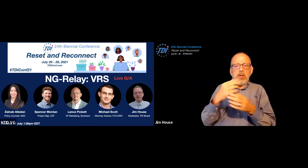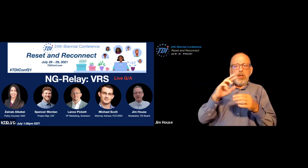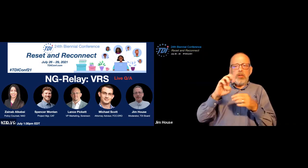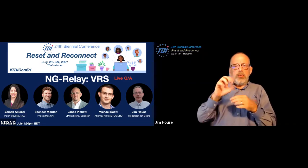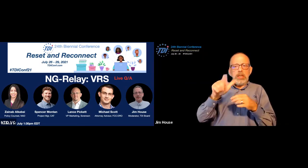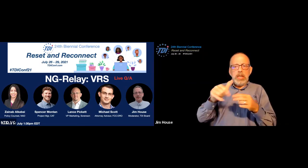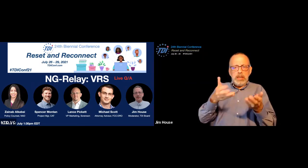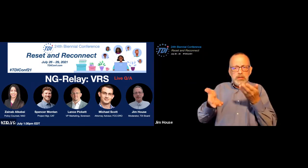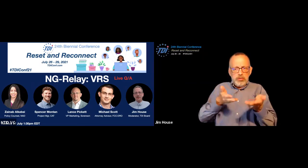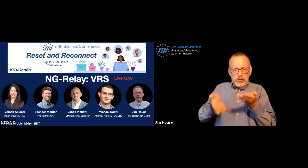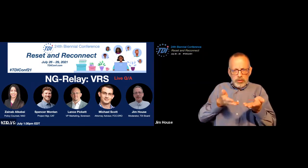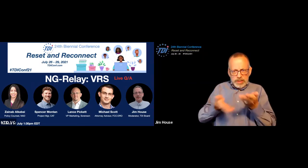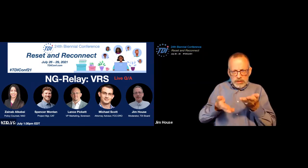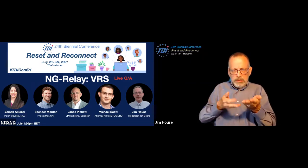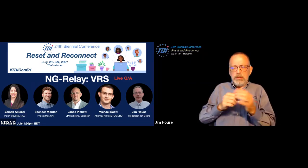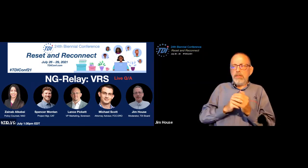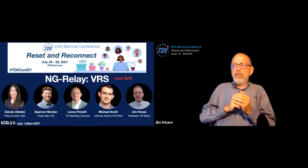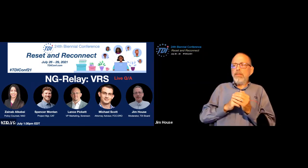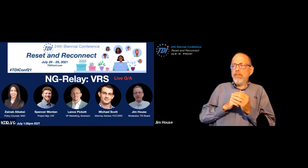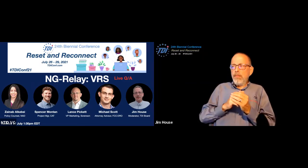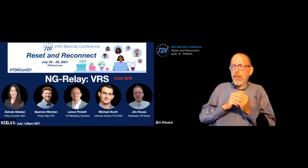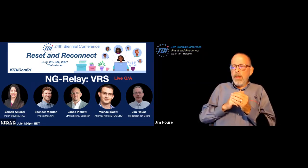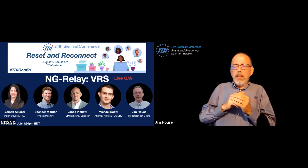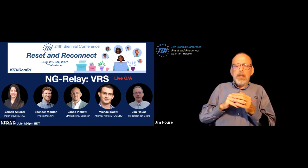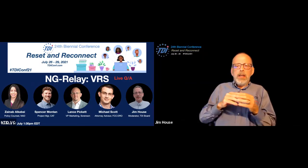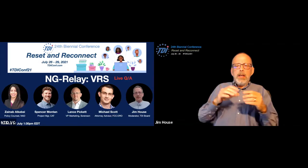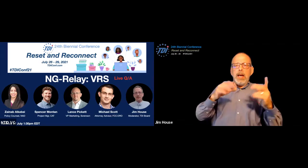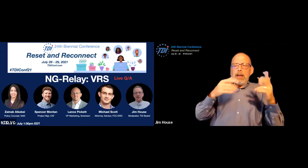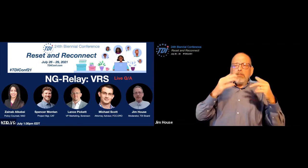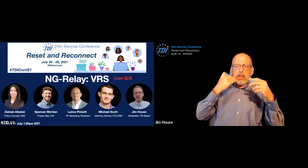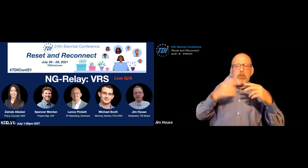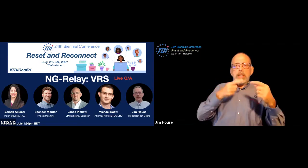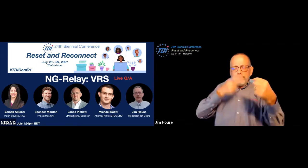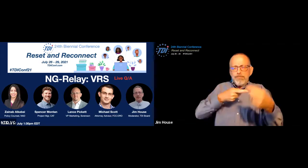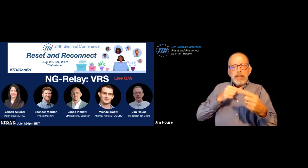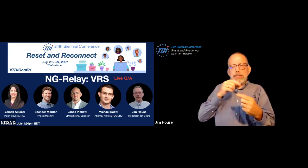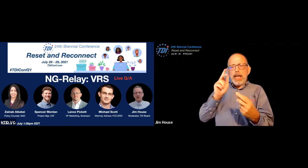here today, we'll be discussing video relay service.